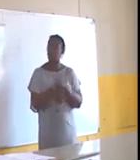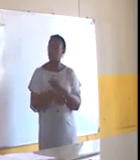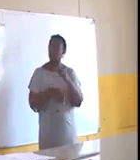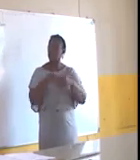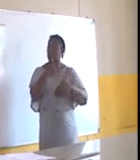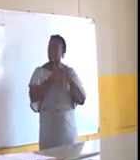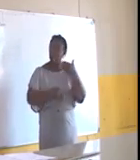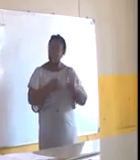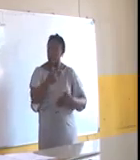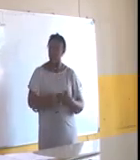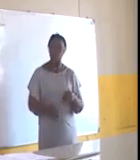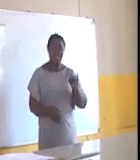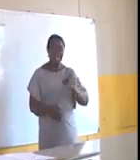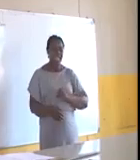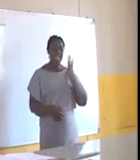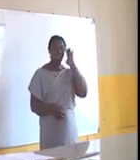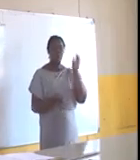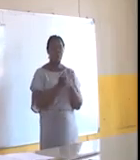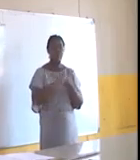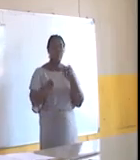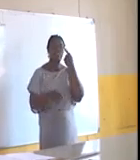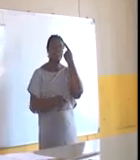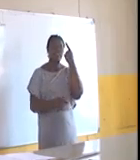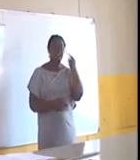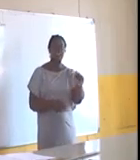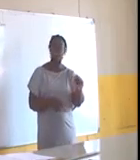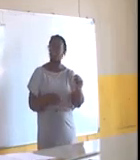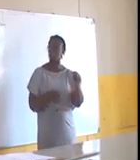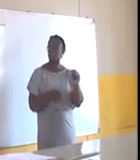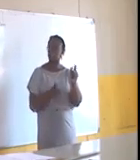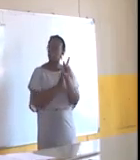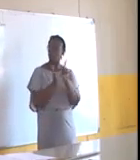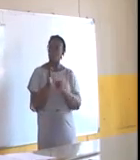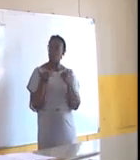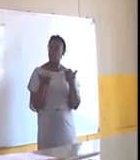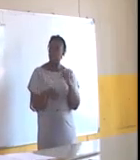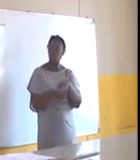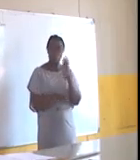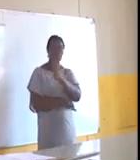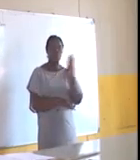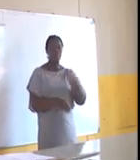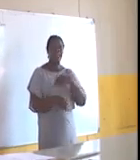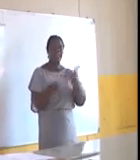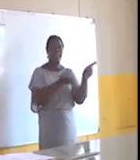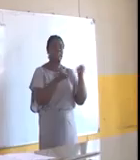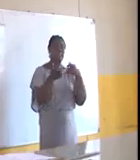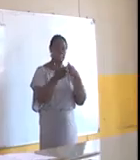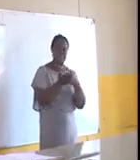will write the formula on the board and define the terminologies in the formulas.